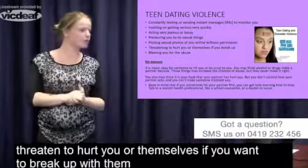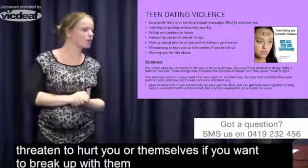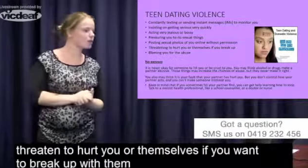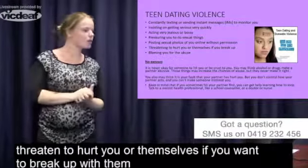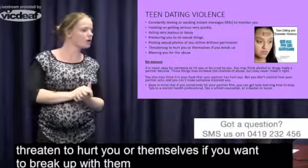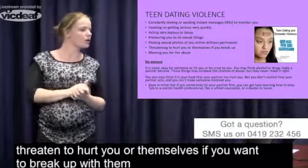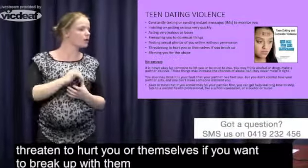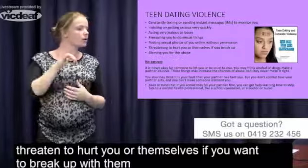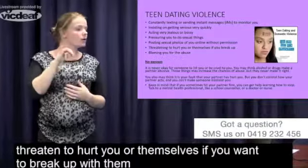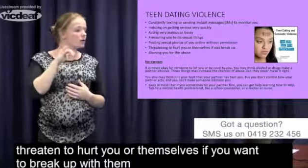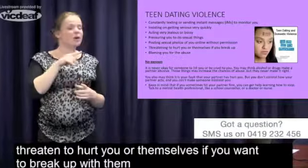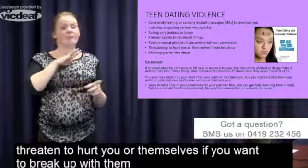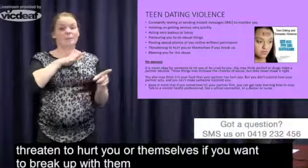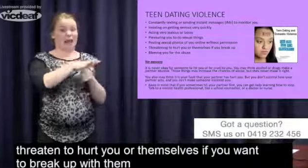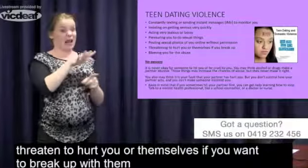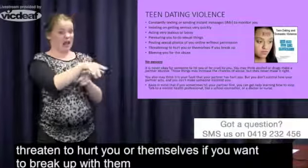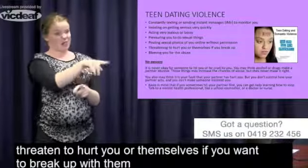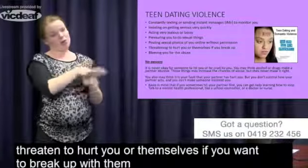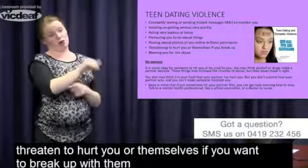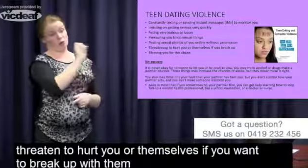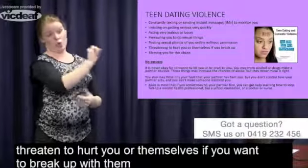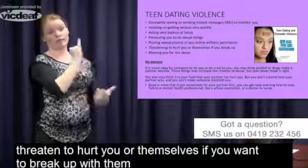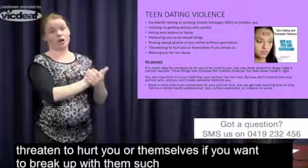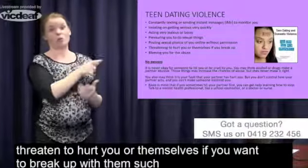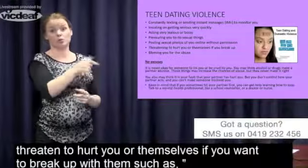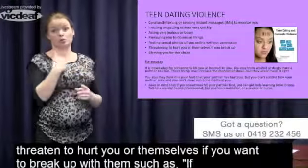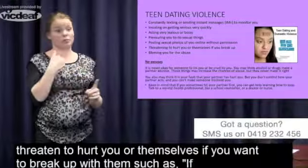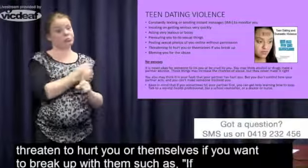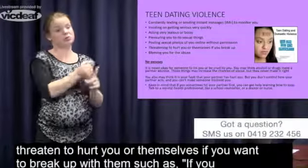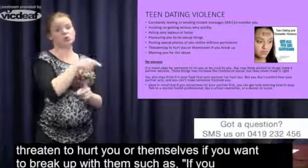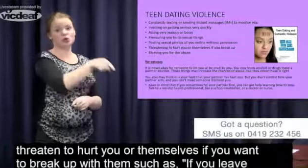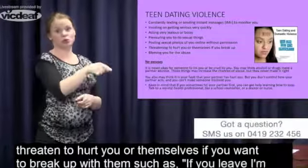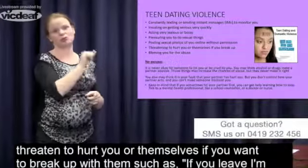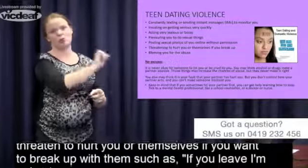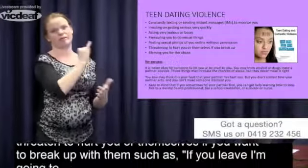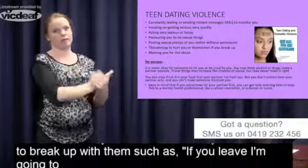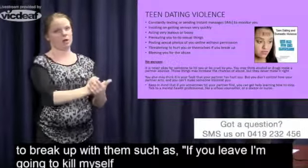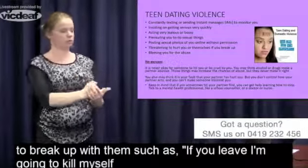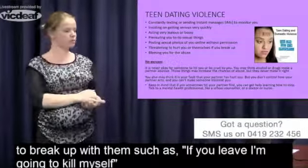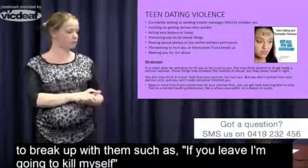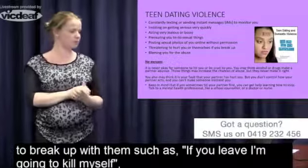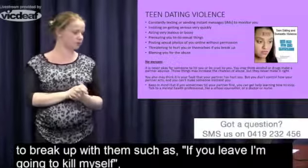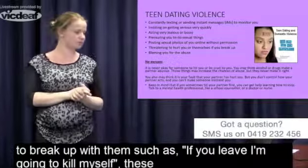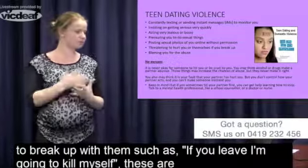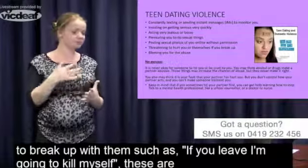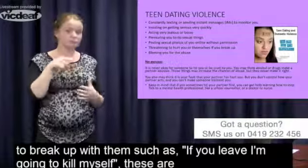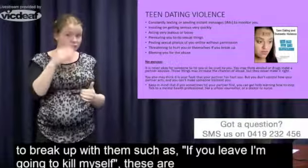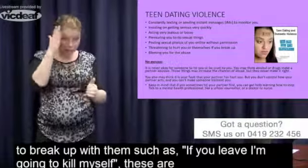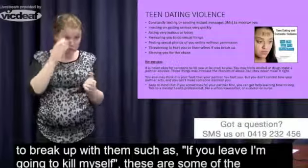myself. Some of the expressions that these sorts of people will say. They blame you for the abuse that they offer to